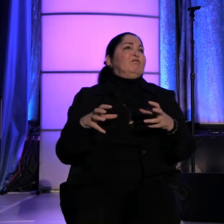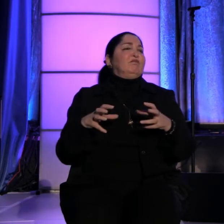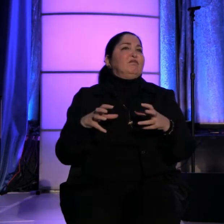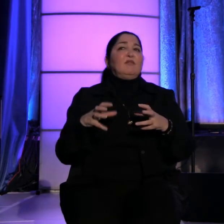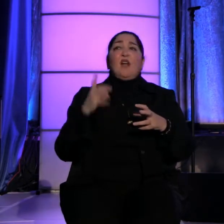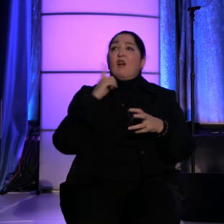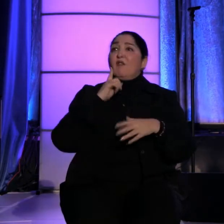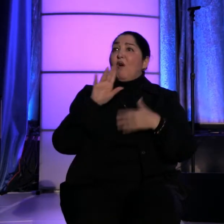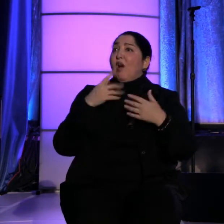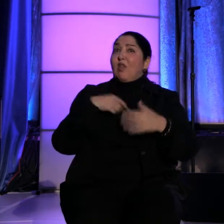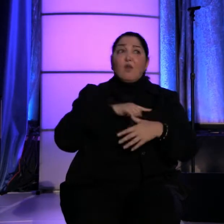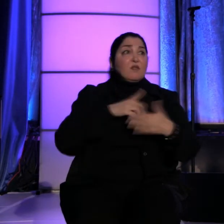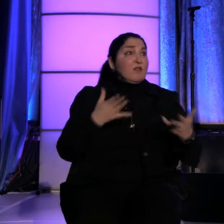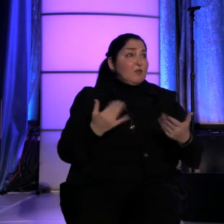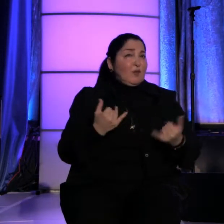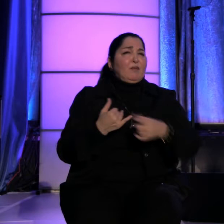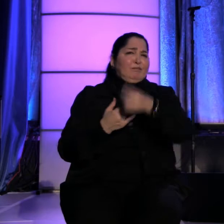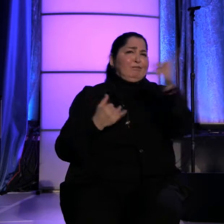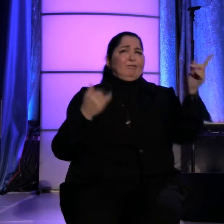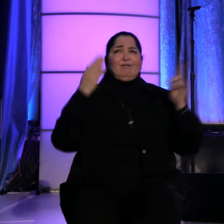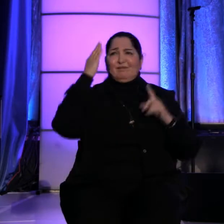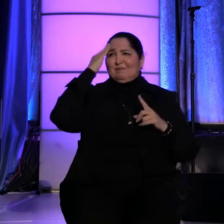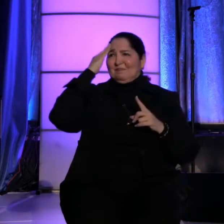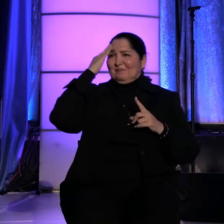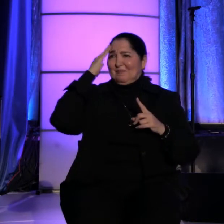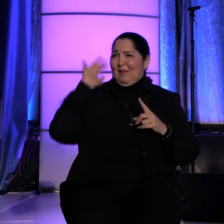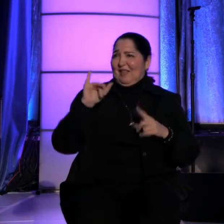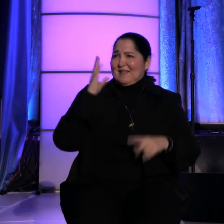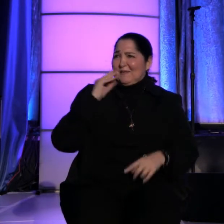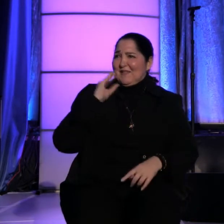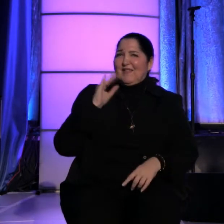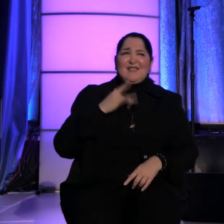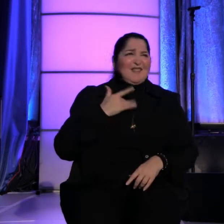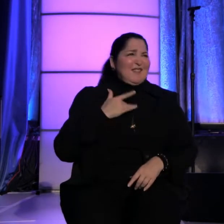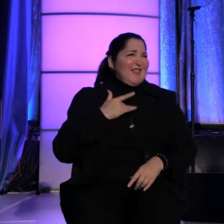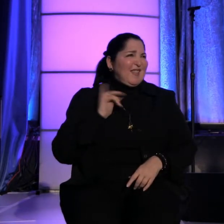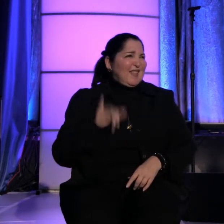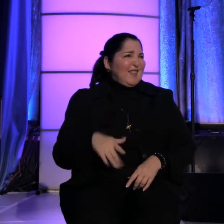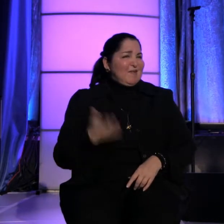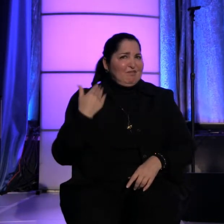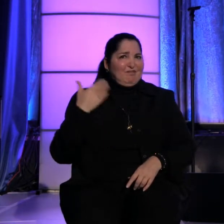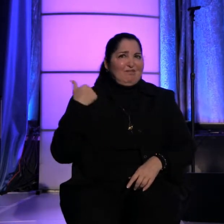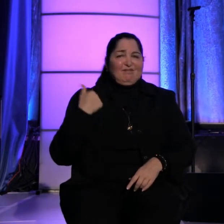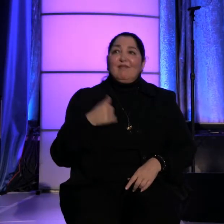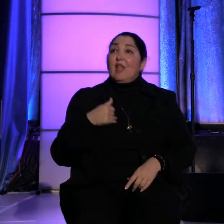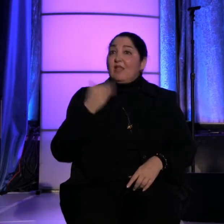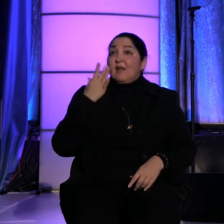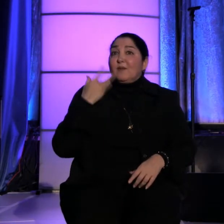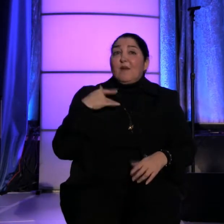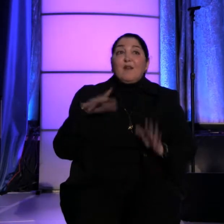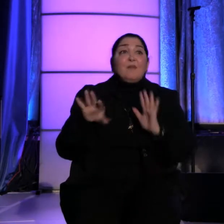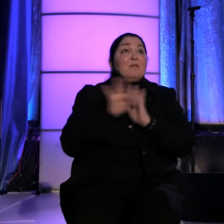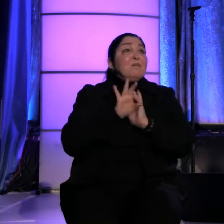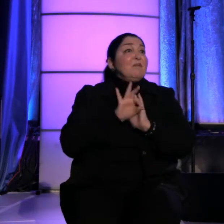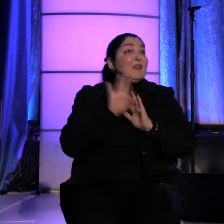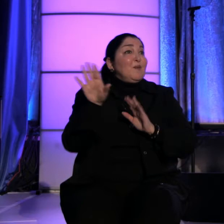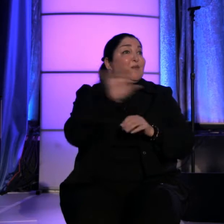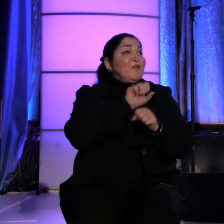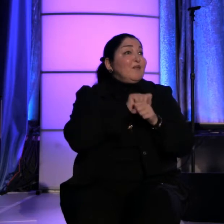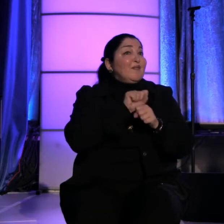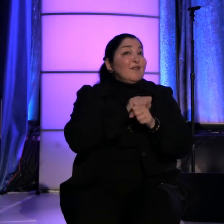today, this energy is very familiar to all of us. And it's likely a reason that we chose to pursue the work that we